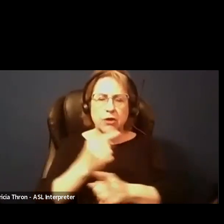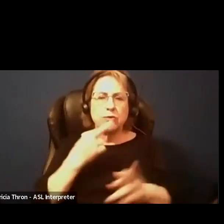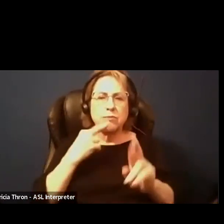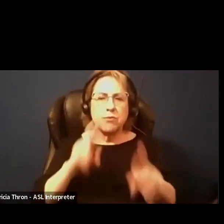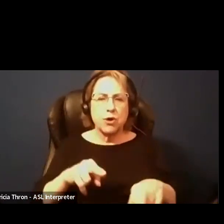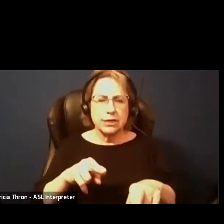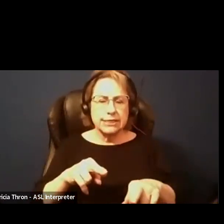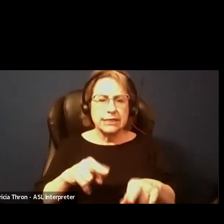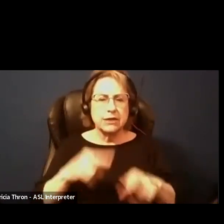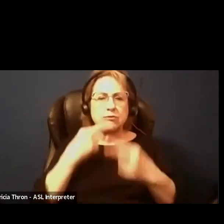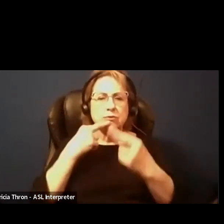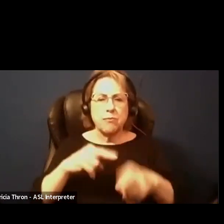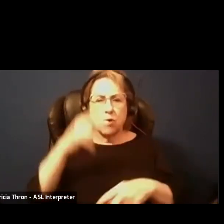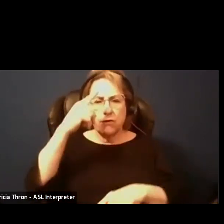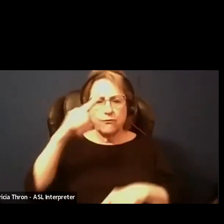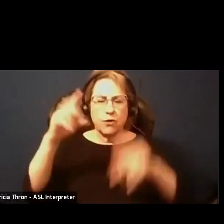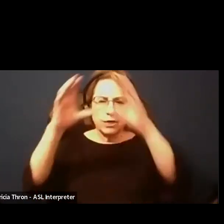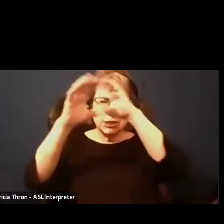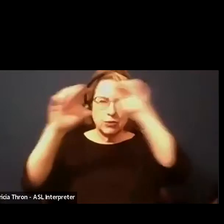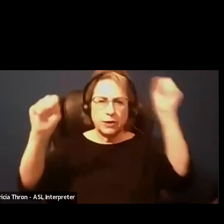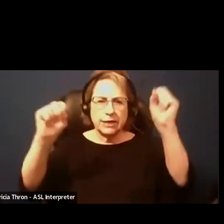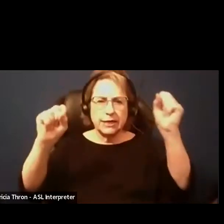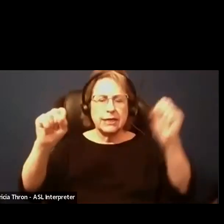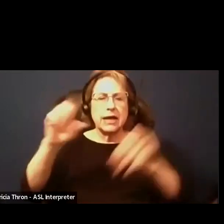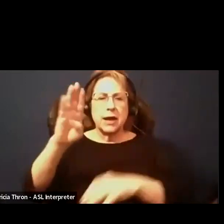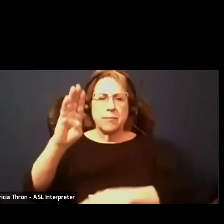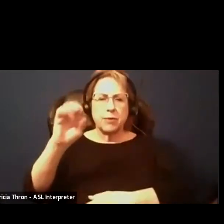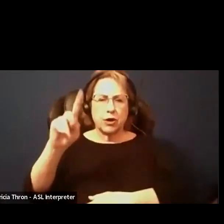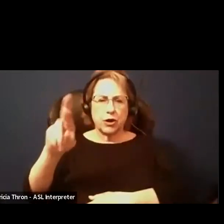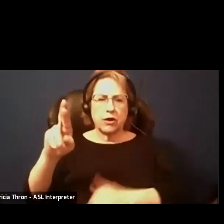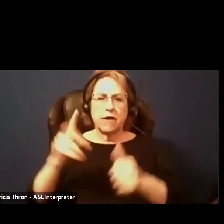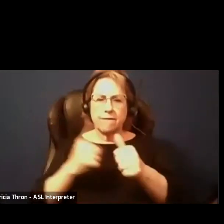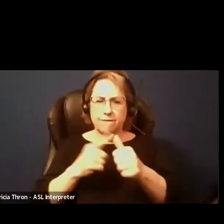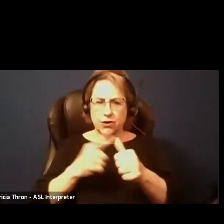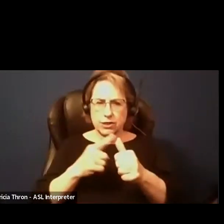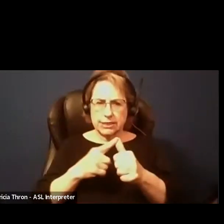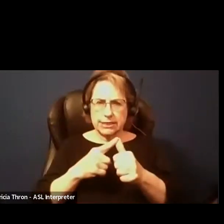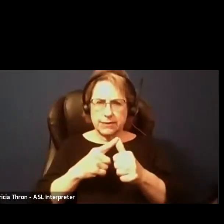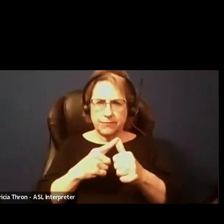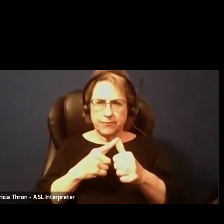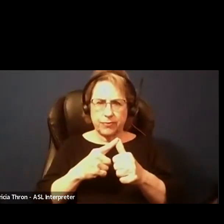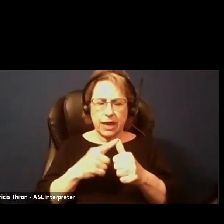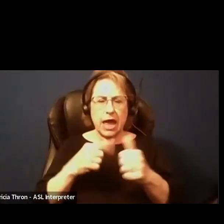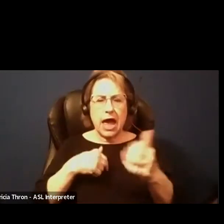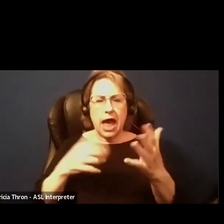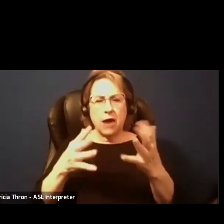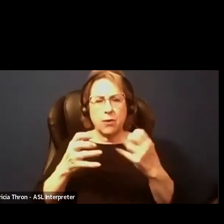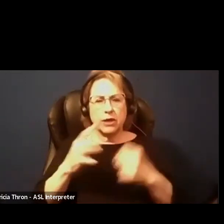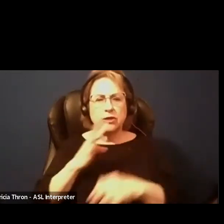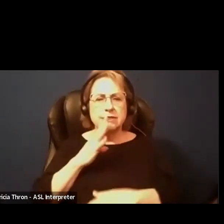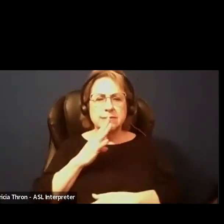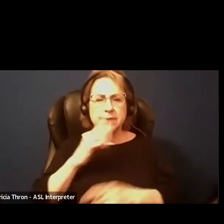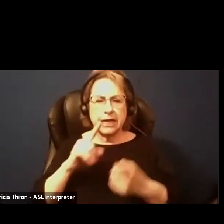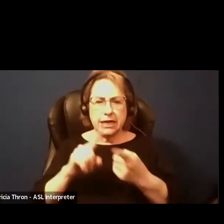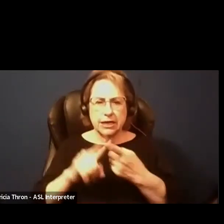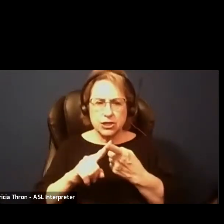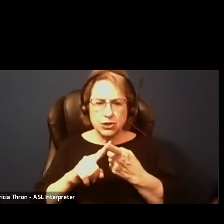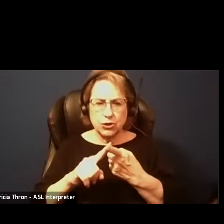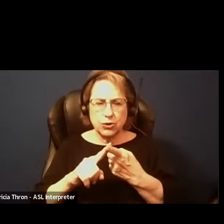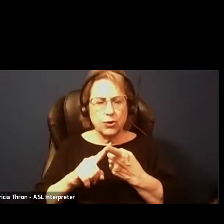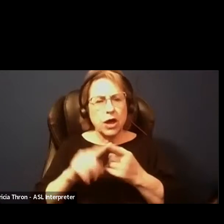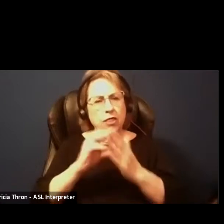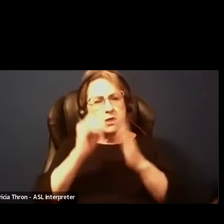superintendent, Superintendent Booker. Thank you very much, President Land. So a couple of things. First, I want to speak to our student board reps and our community.